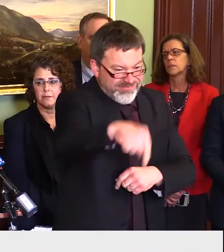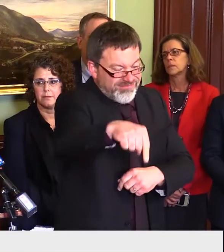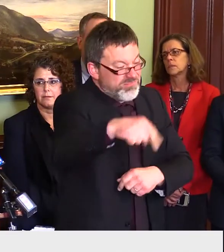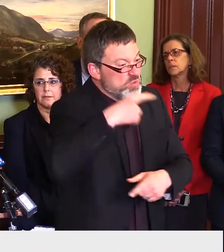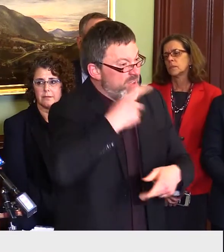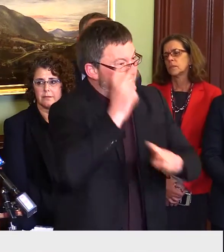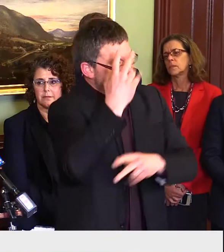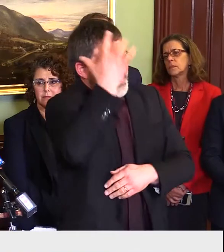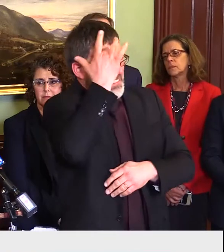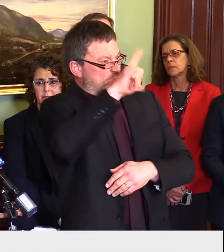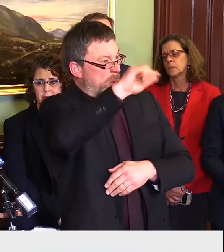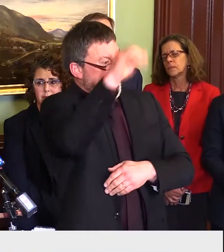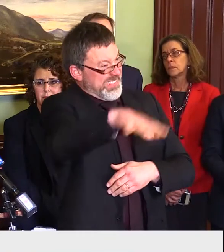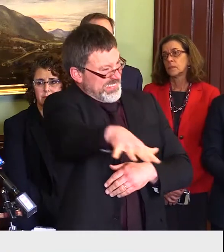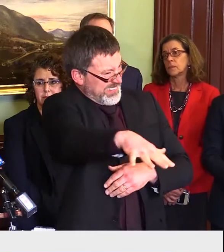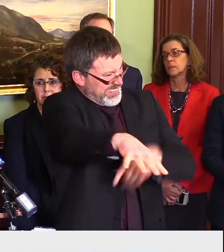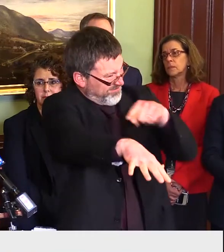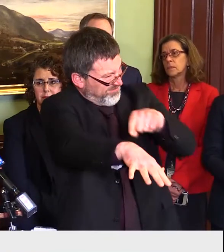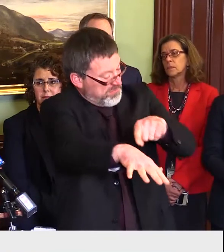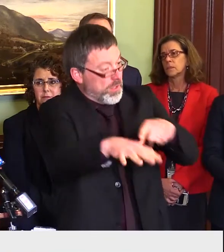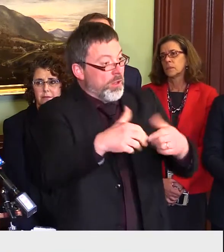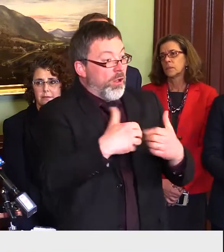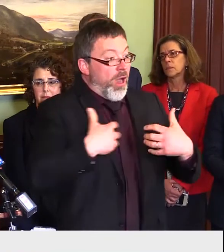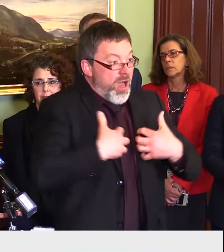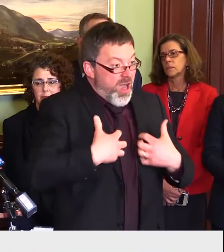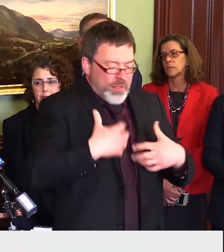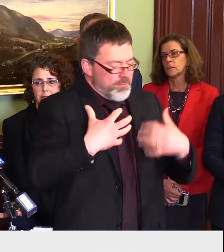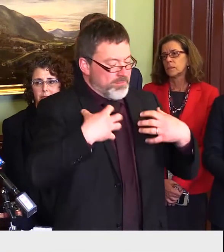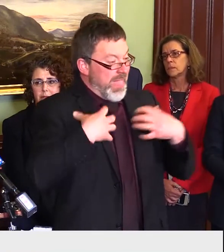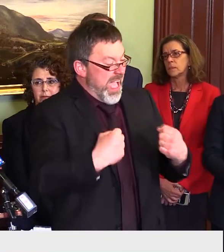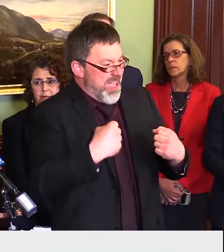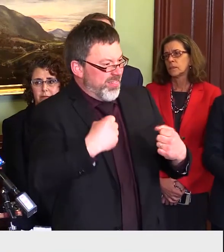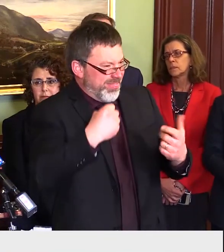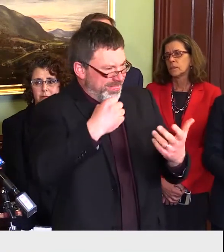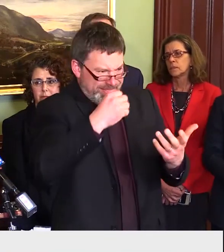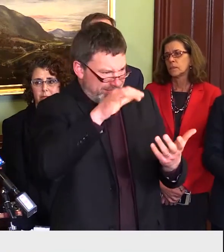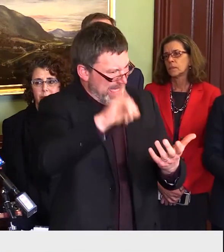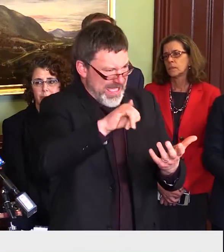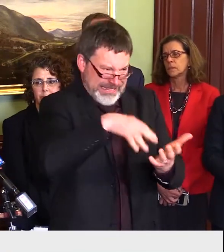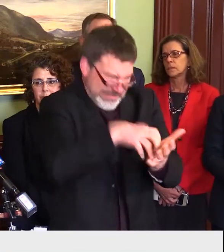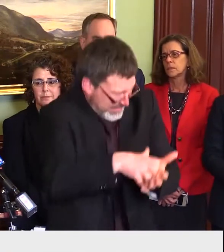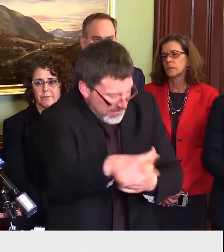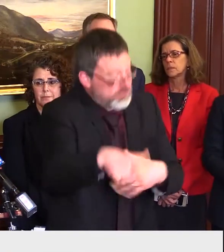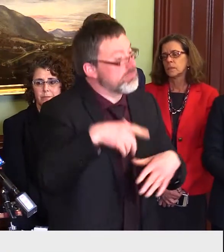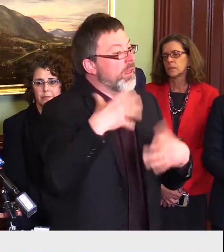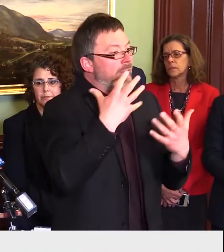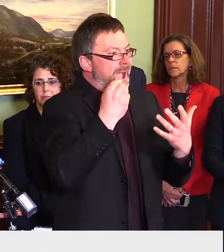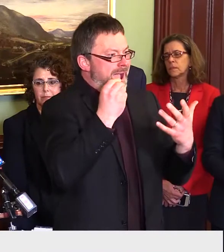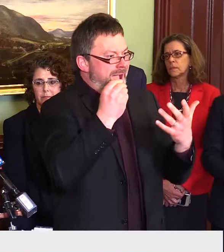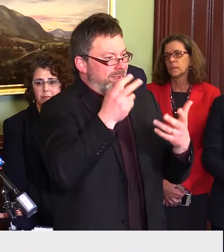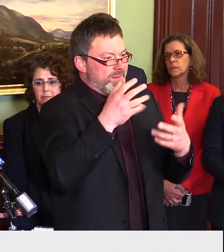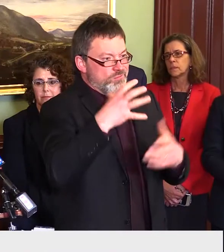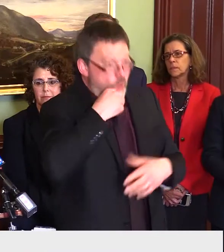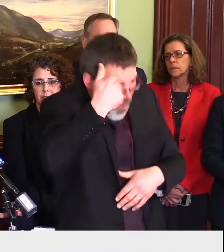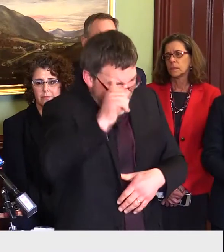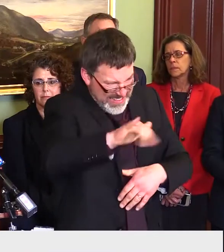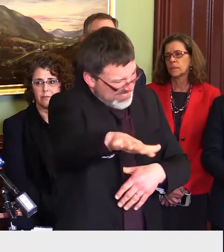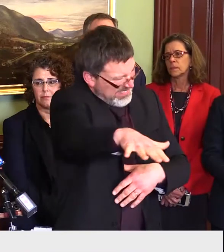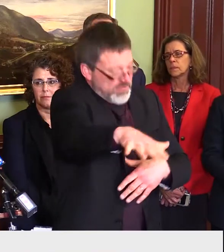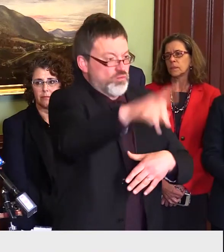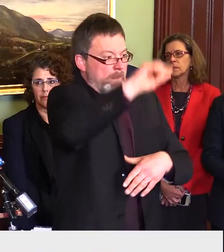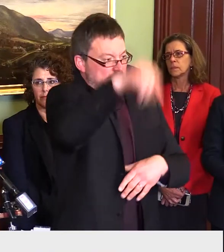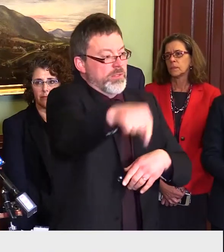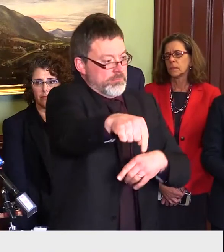unique and, yes, disruptive measures. And we need everyone's help to make them as